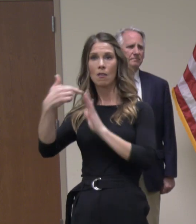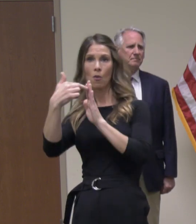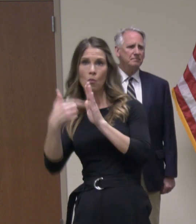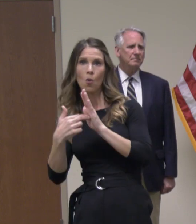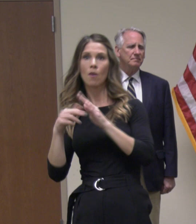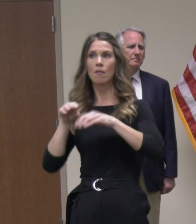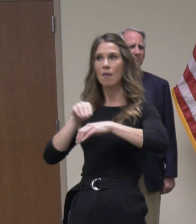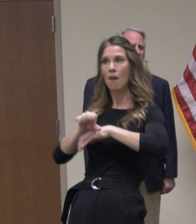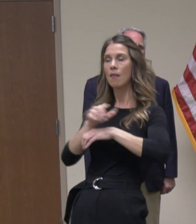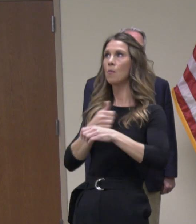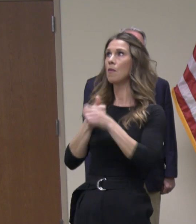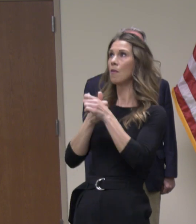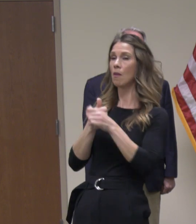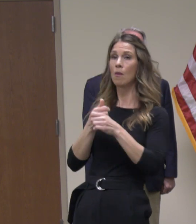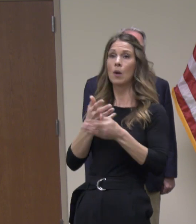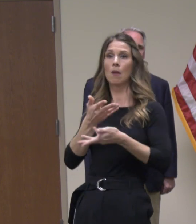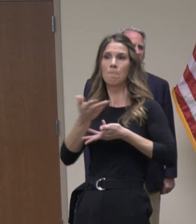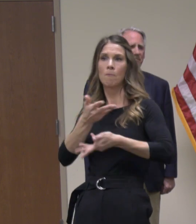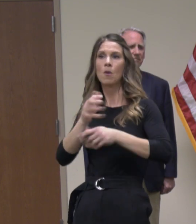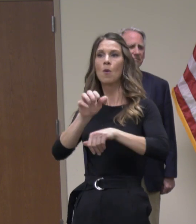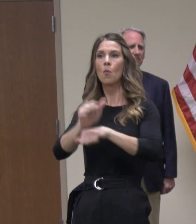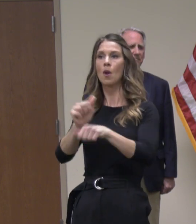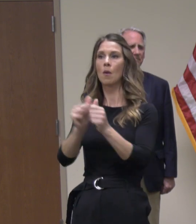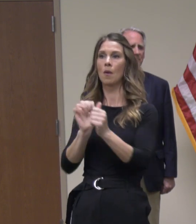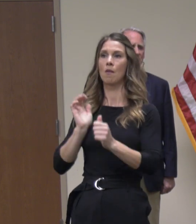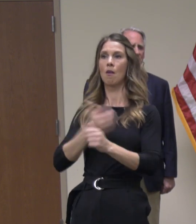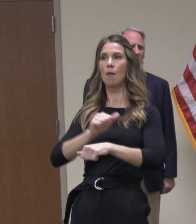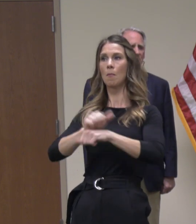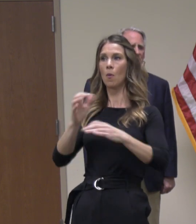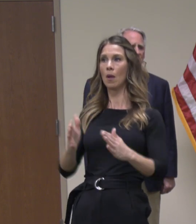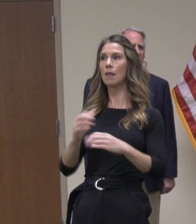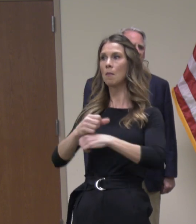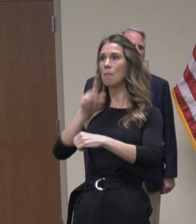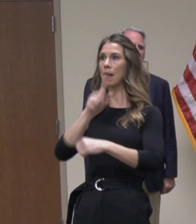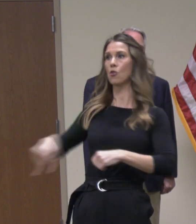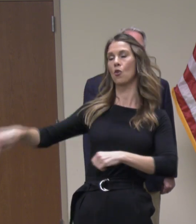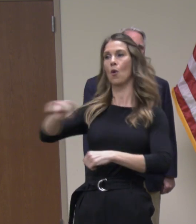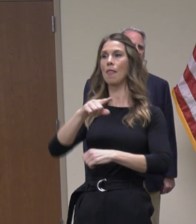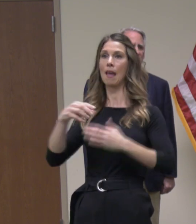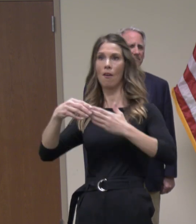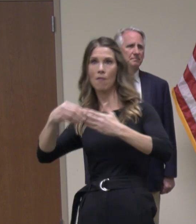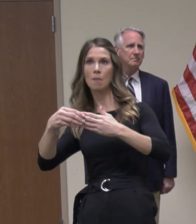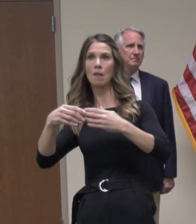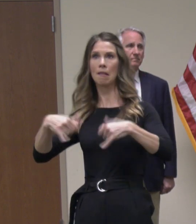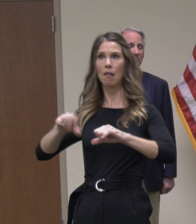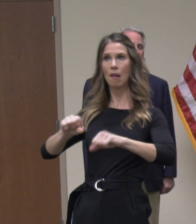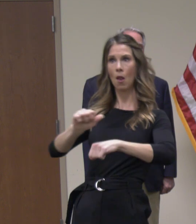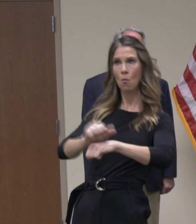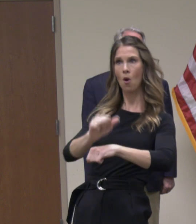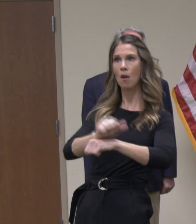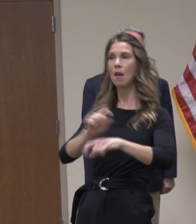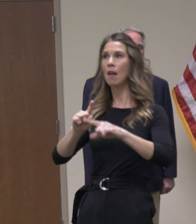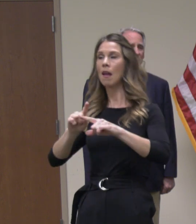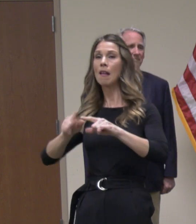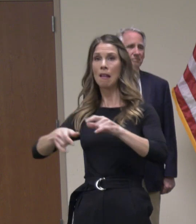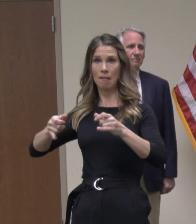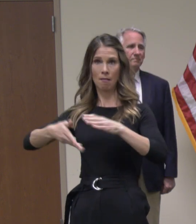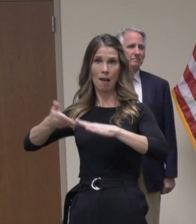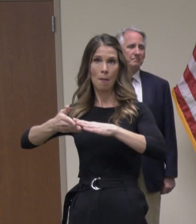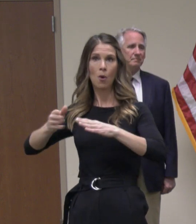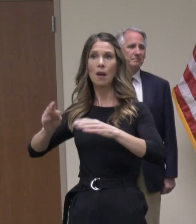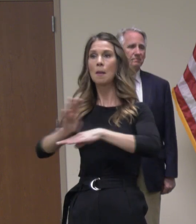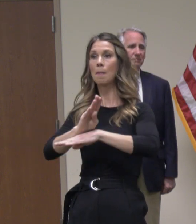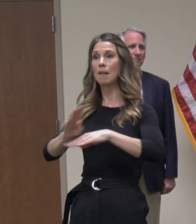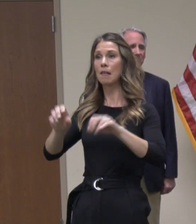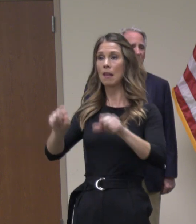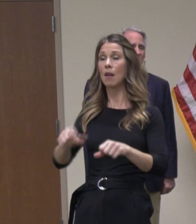our employees because we want to offer them maximum flexibility while ensuring that business can continue. We have extended our sick and